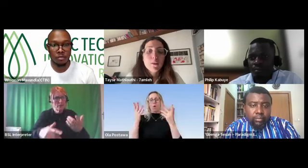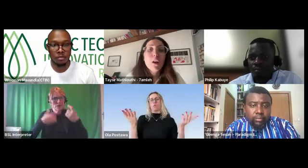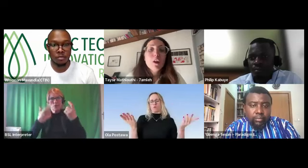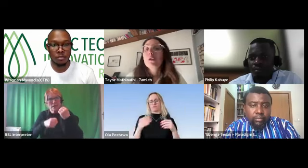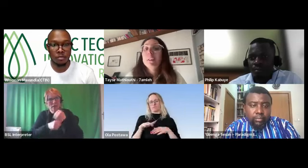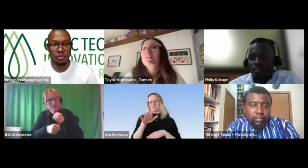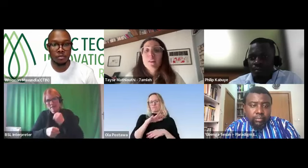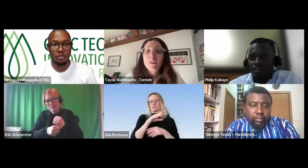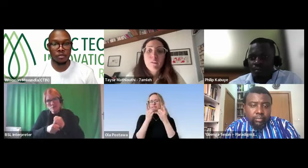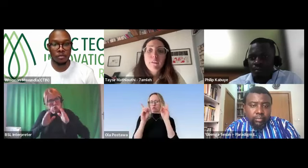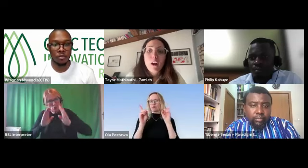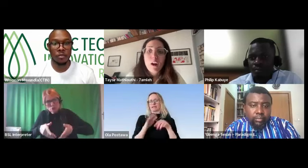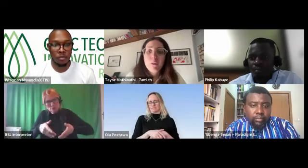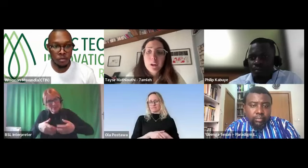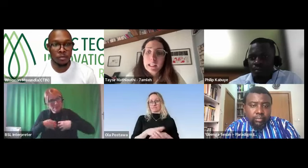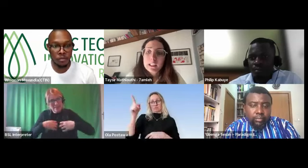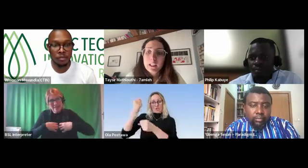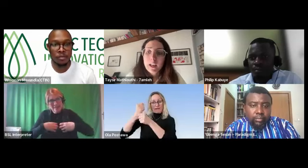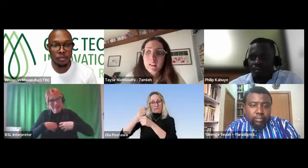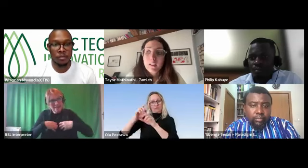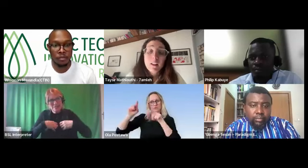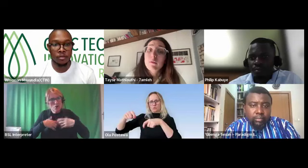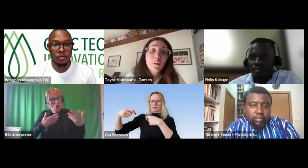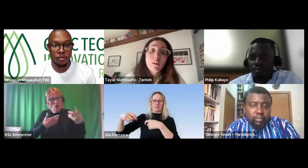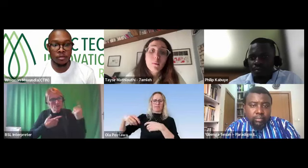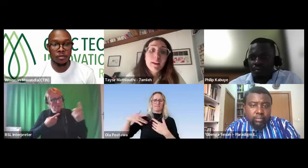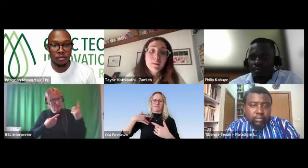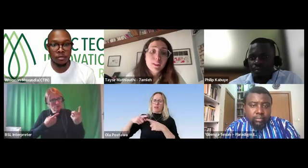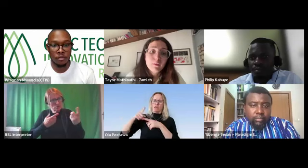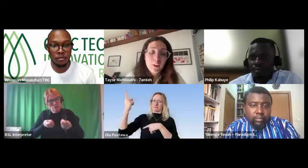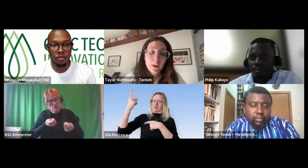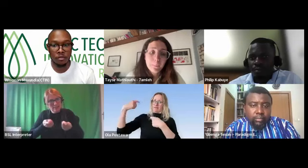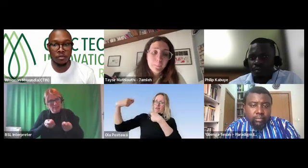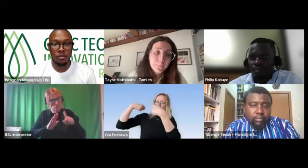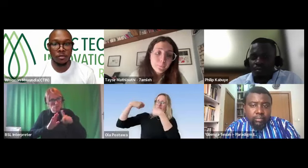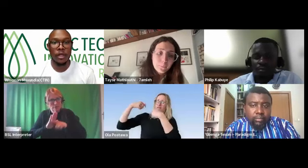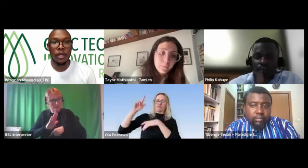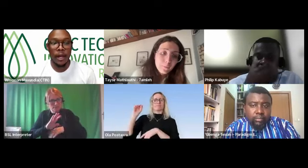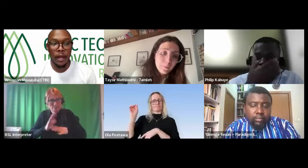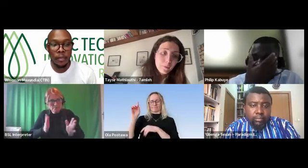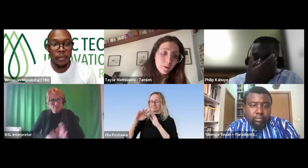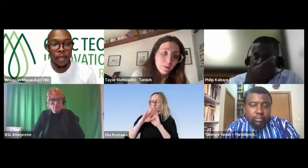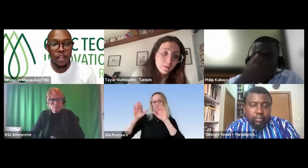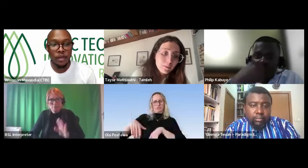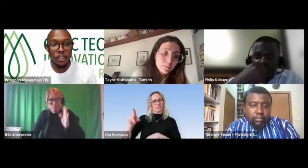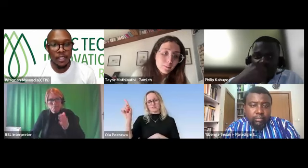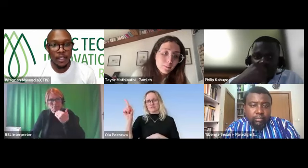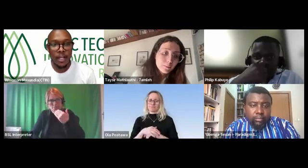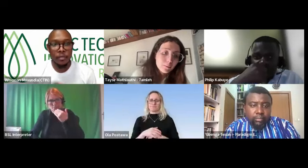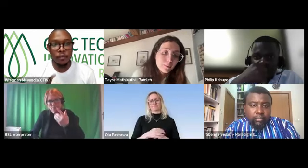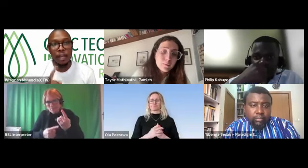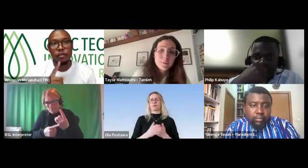that governments should be scared of regulating, and that's for the better, even for them. Thank